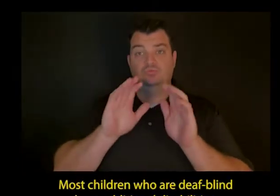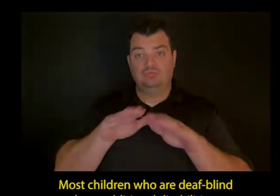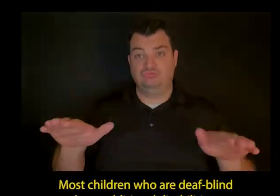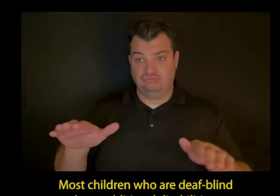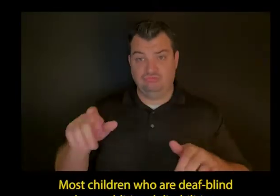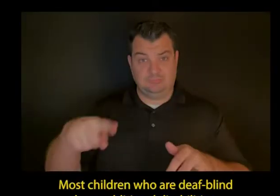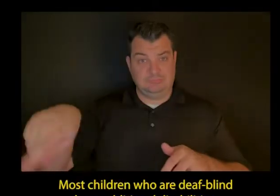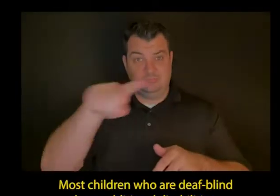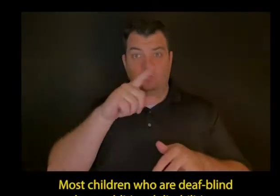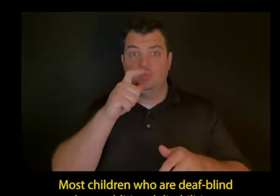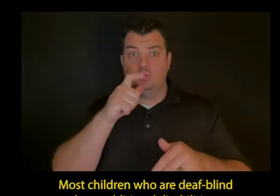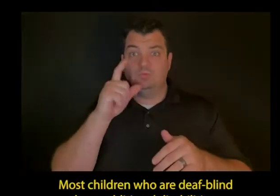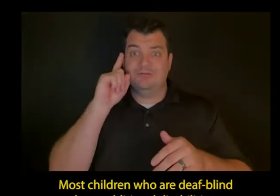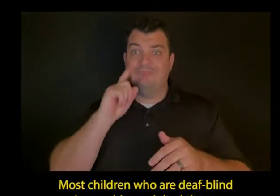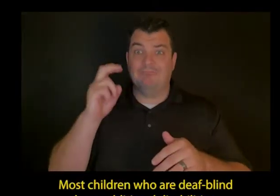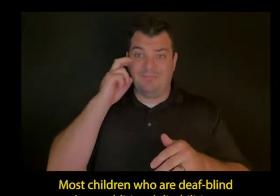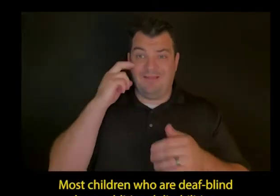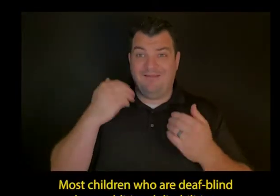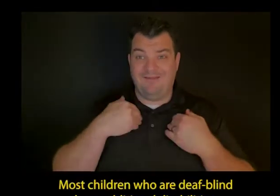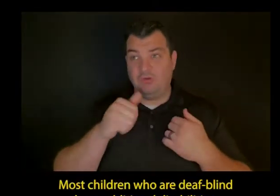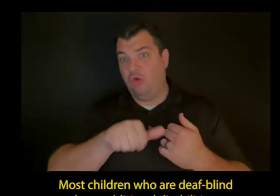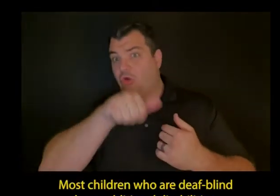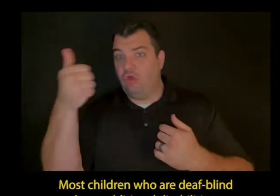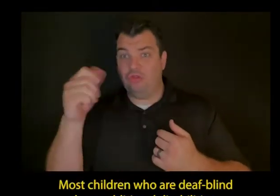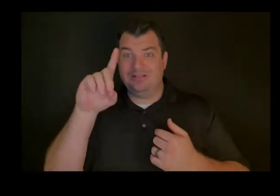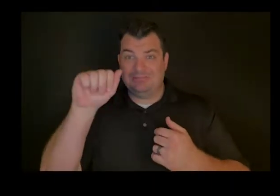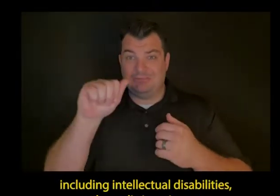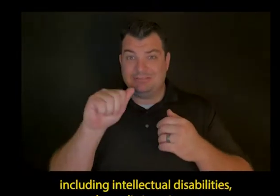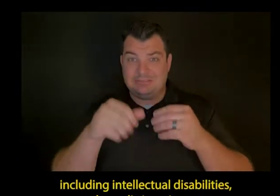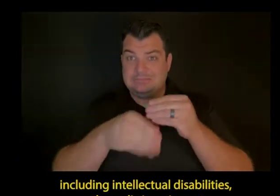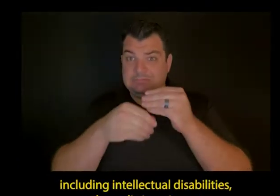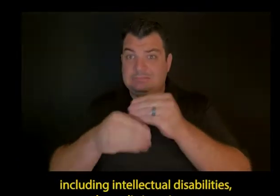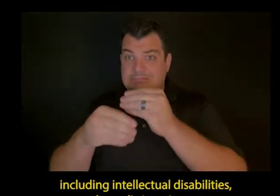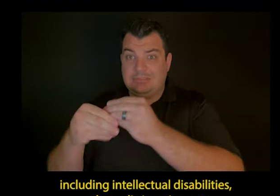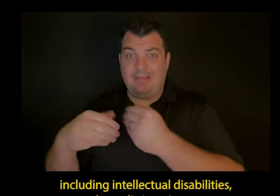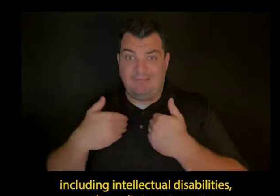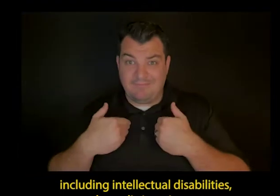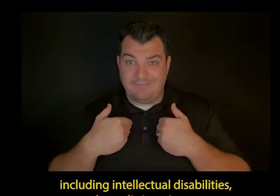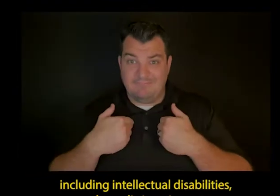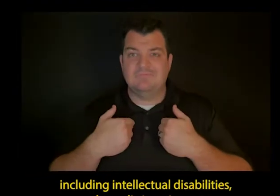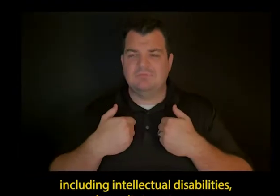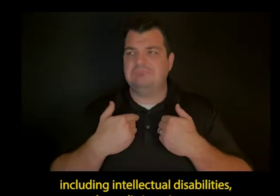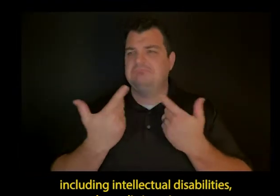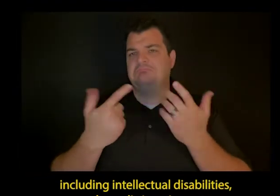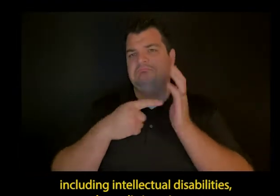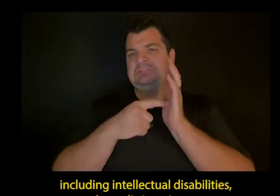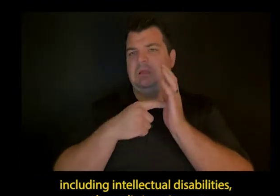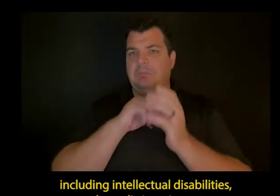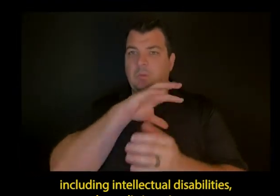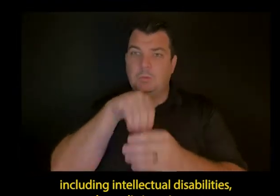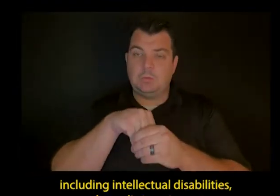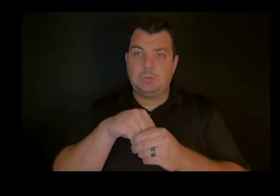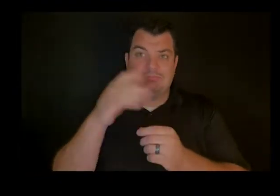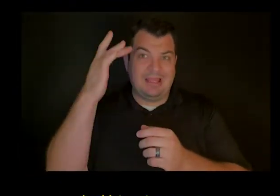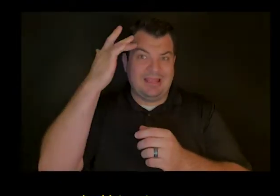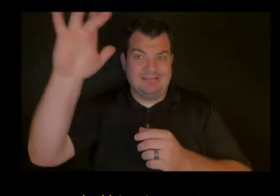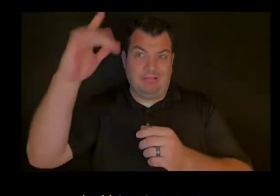Most children who are deafblind have additional disabilities, including intellectual disabilities, orthopedic impairments, health